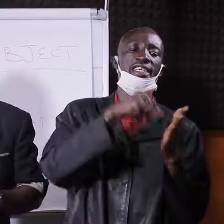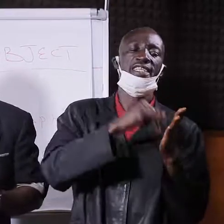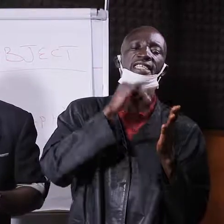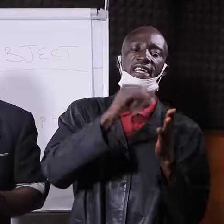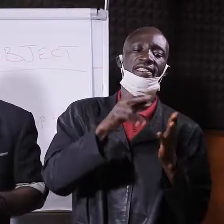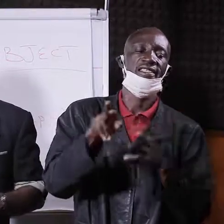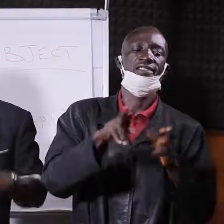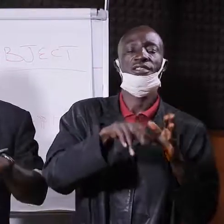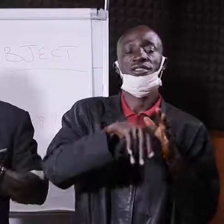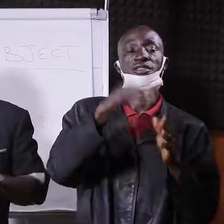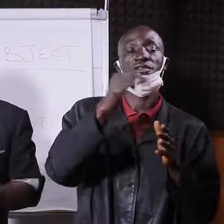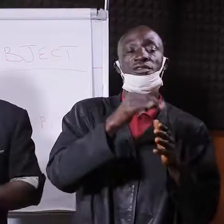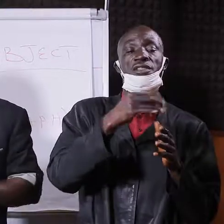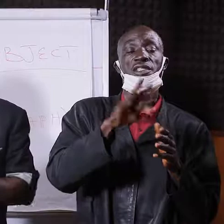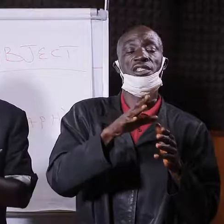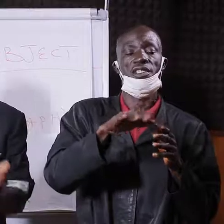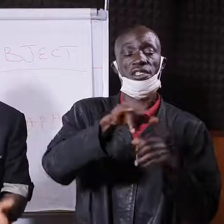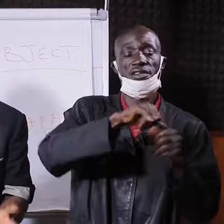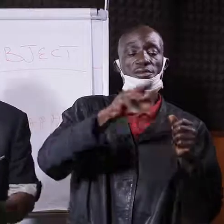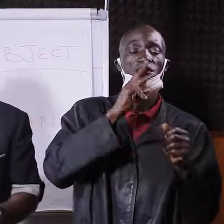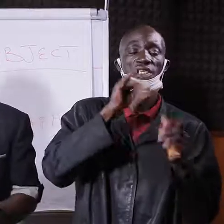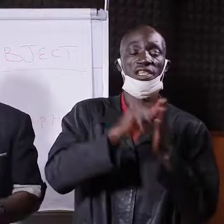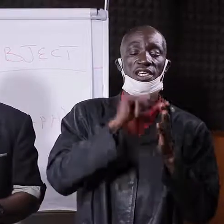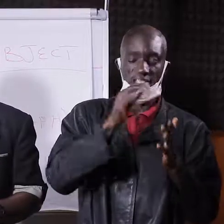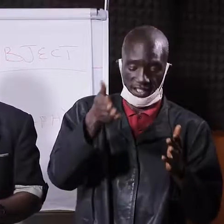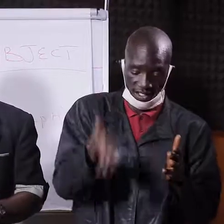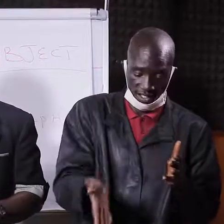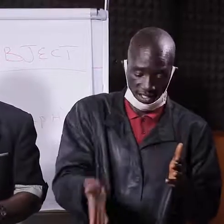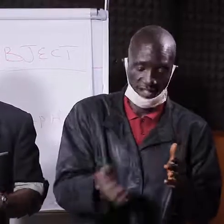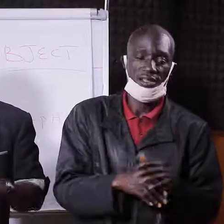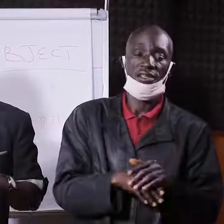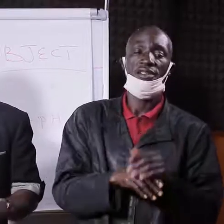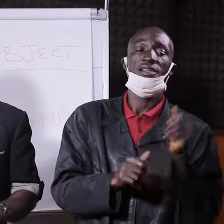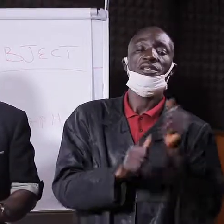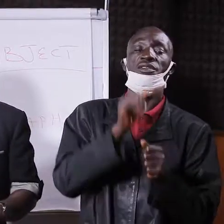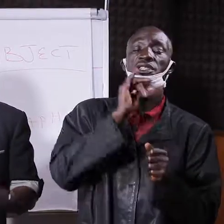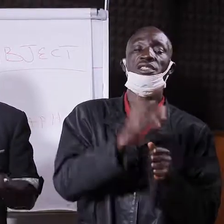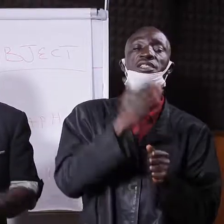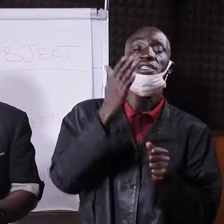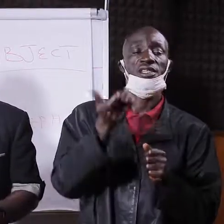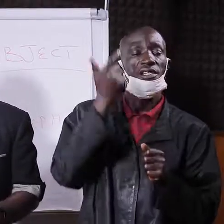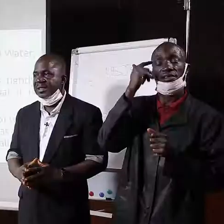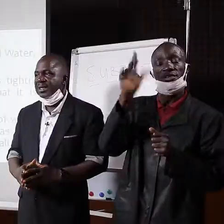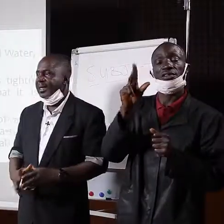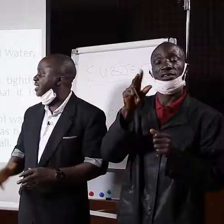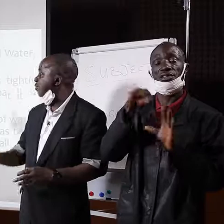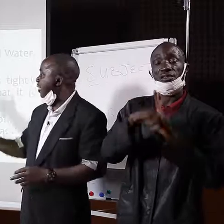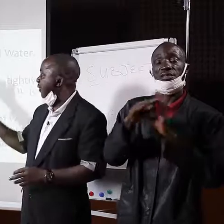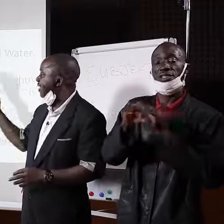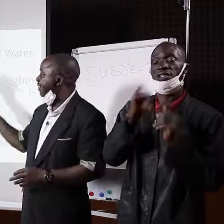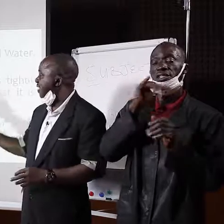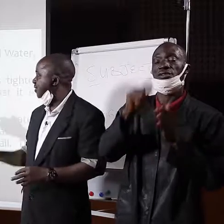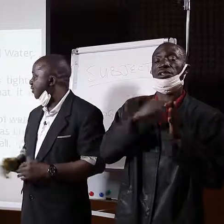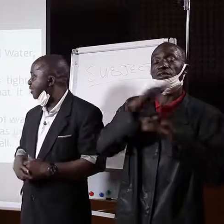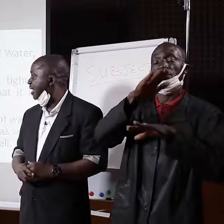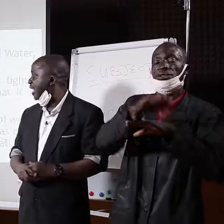off, then the available water that remains in the soil, which is there for the plant, is what